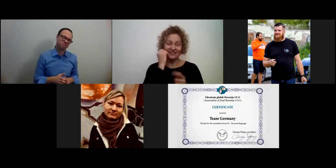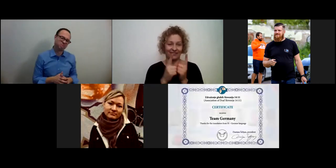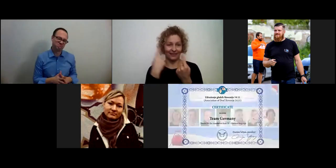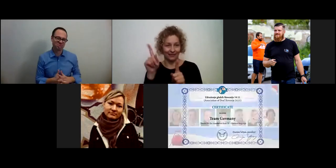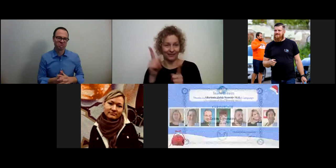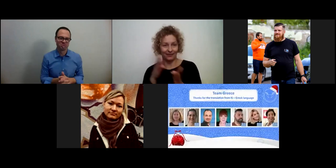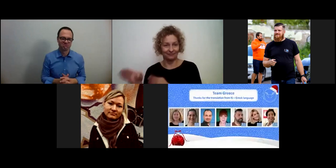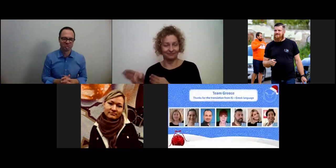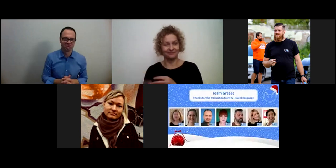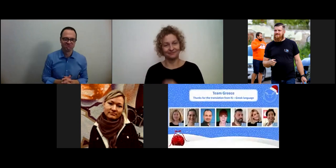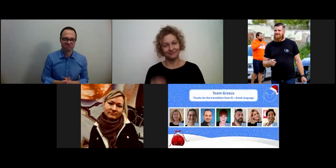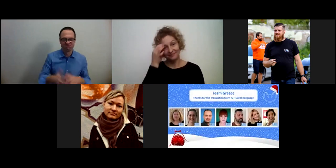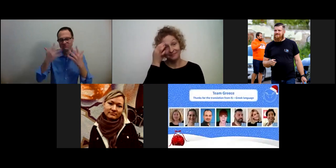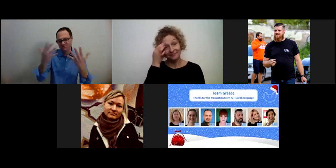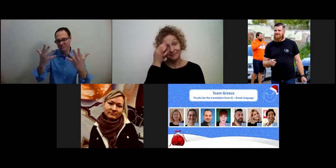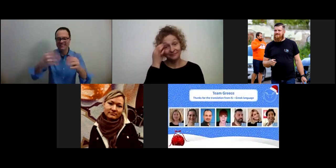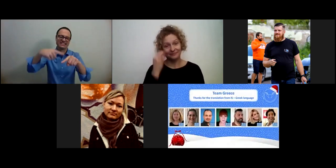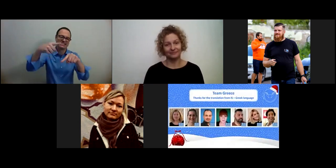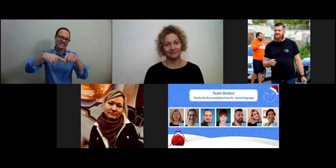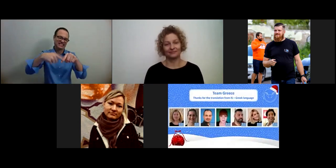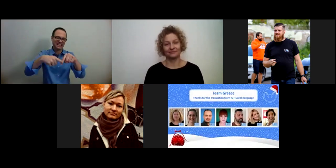Thank you. Bye.